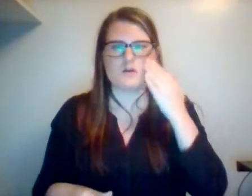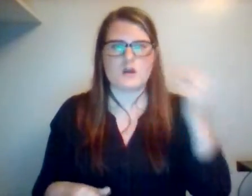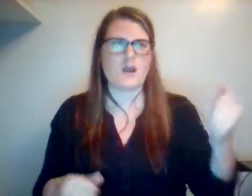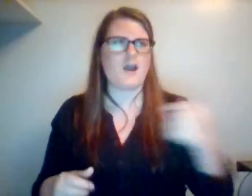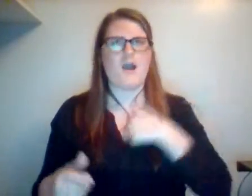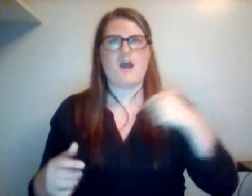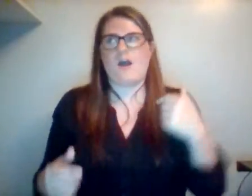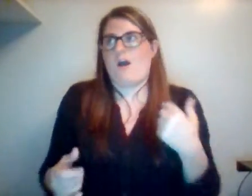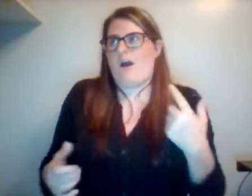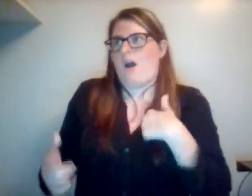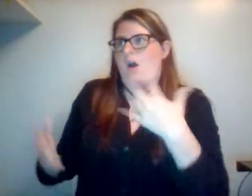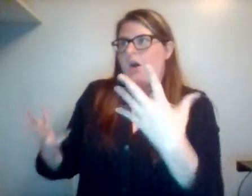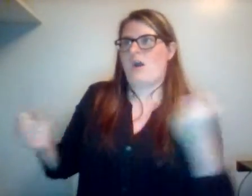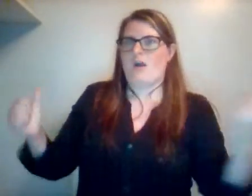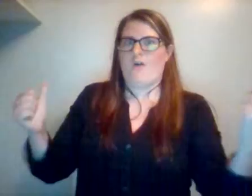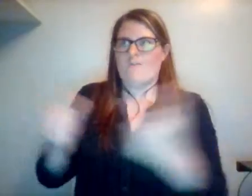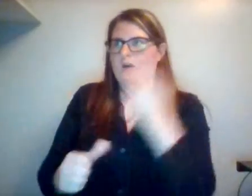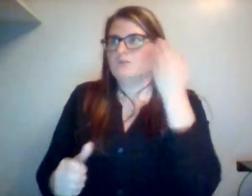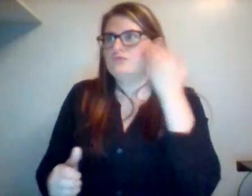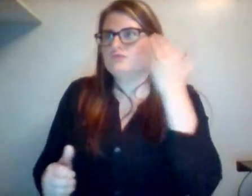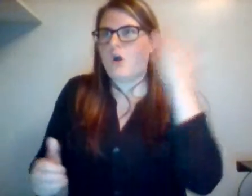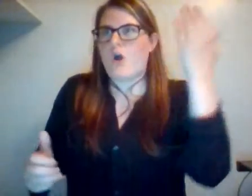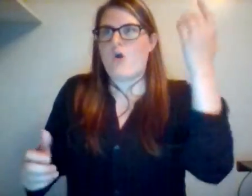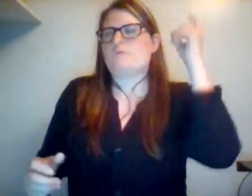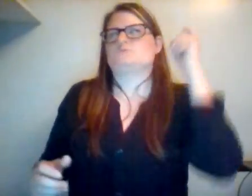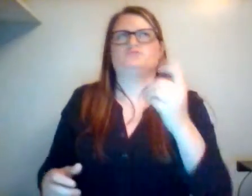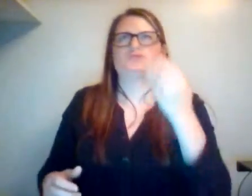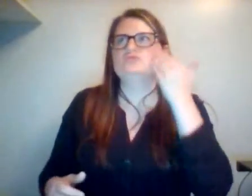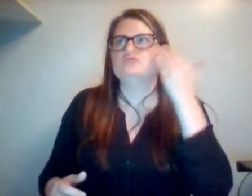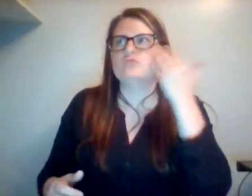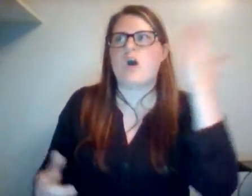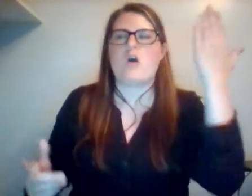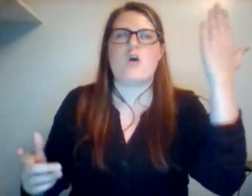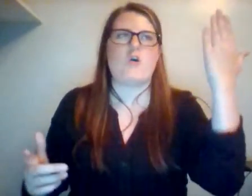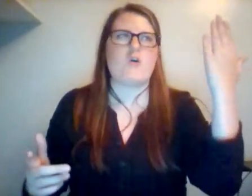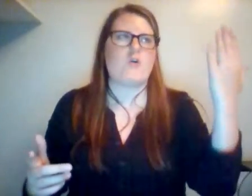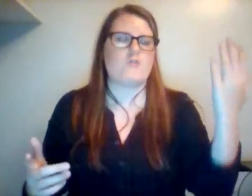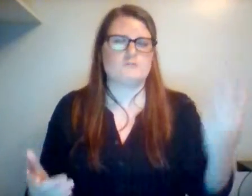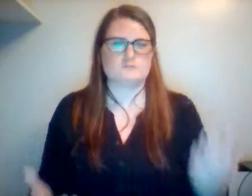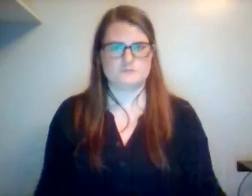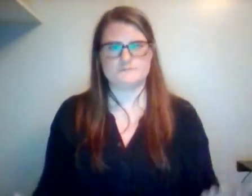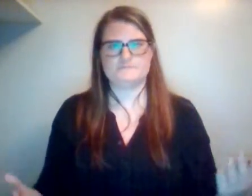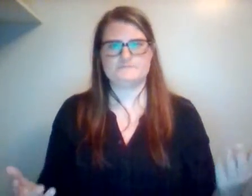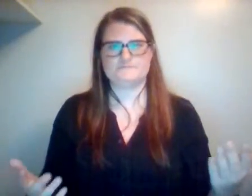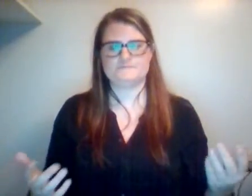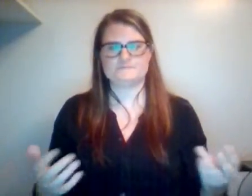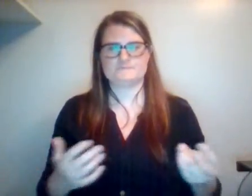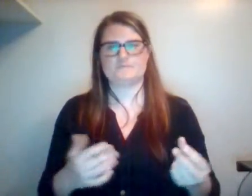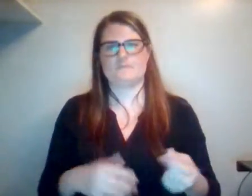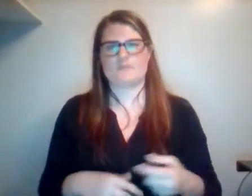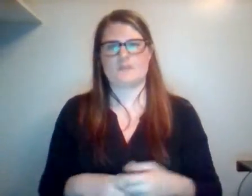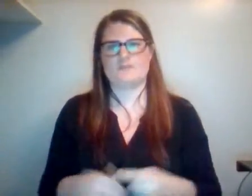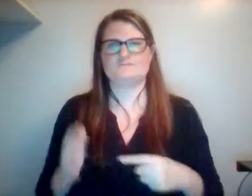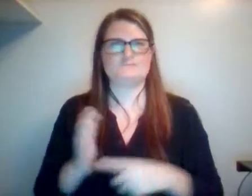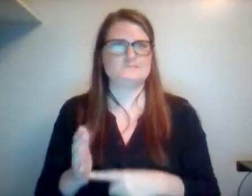to know something, and then we don't have to assume the humble posture of being told something that smart and savvy